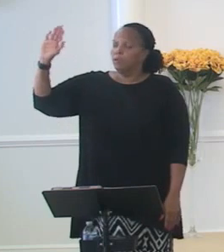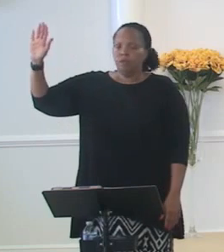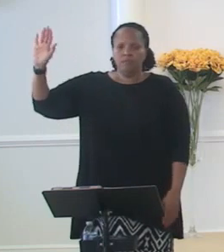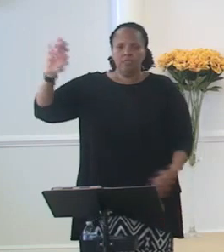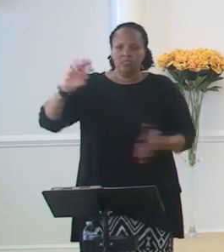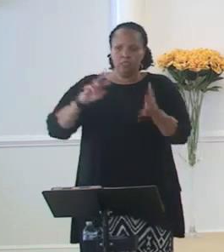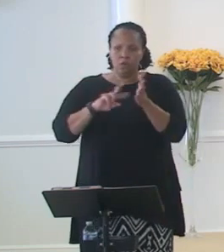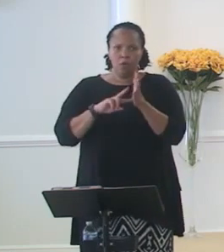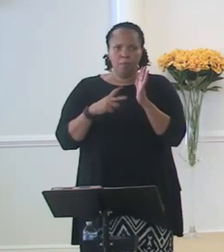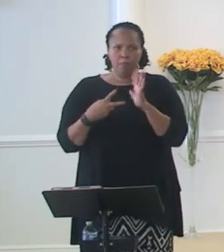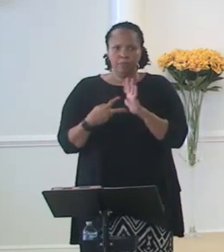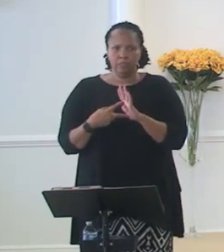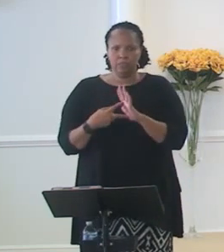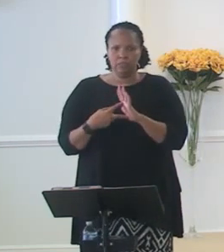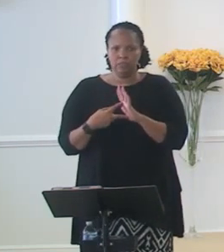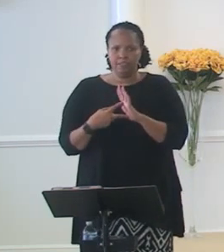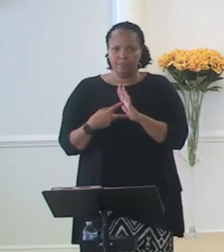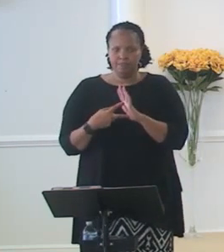purpose.